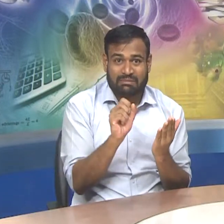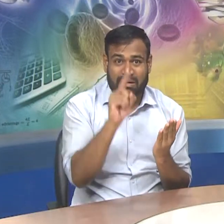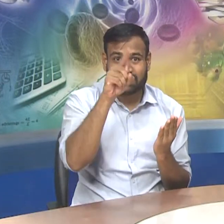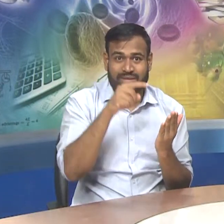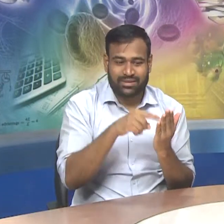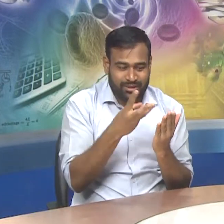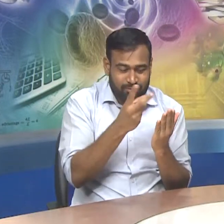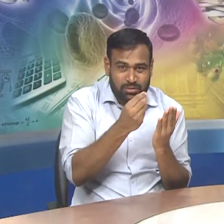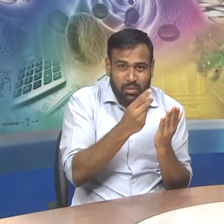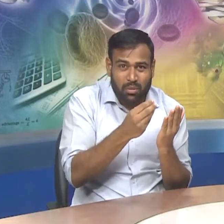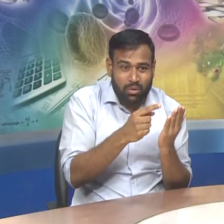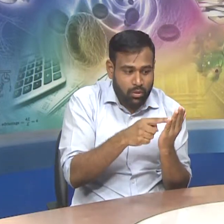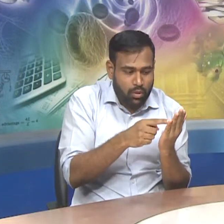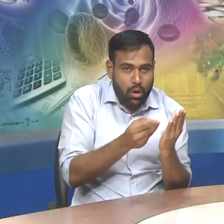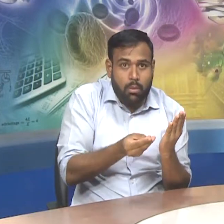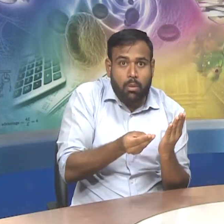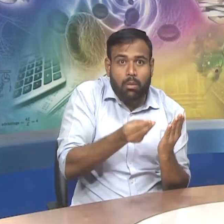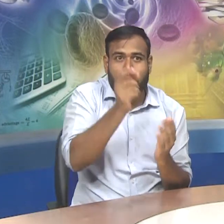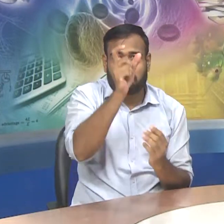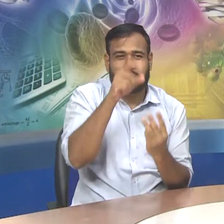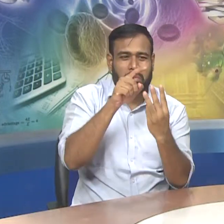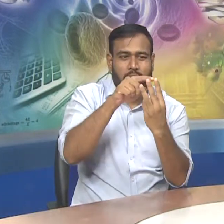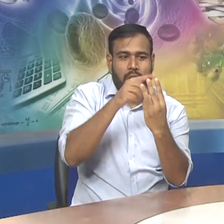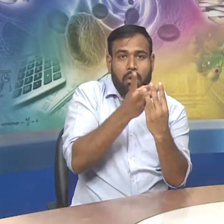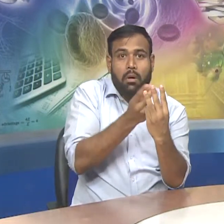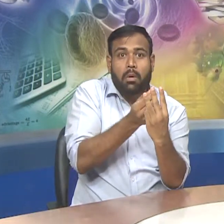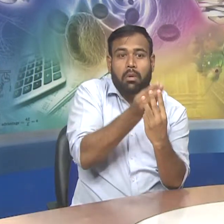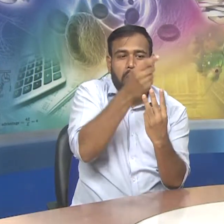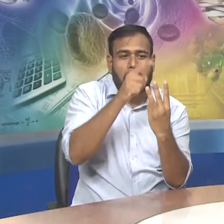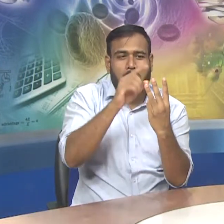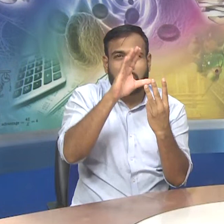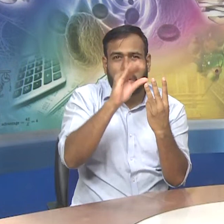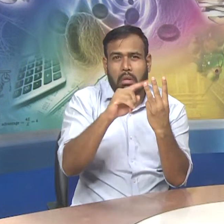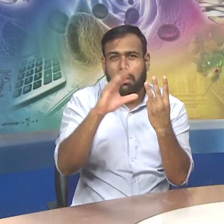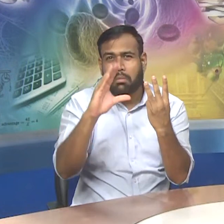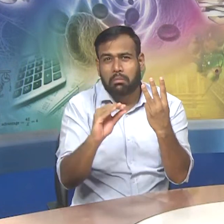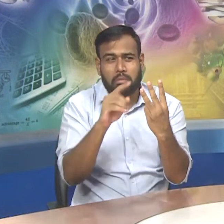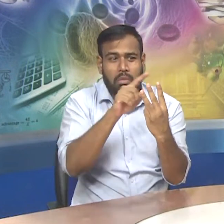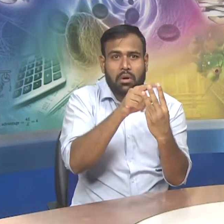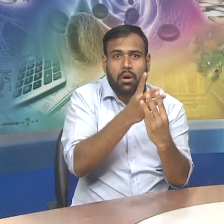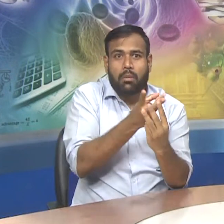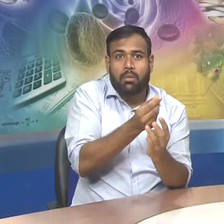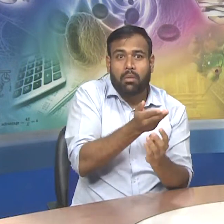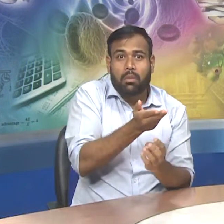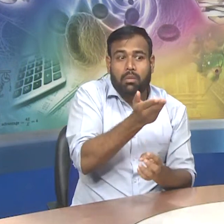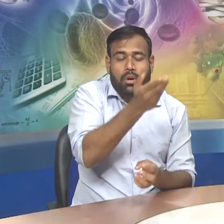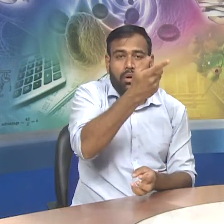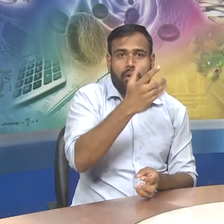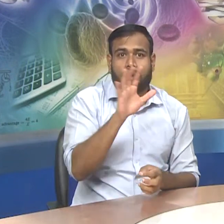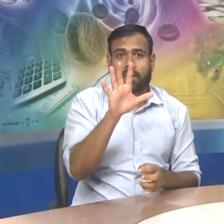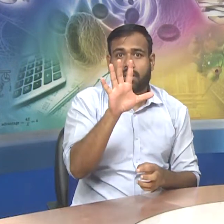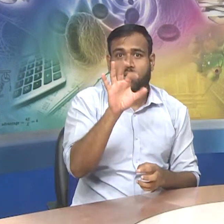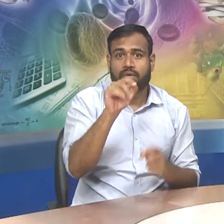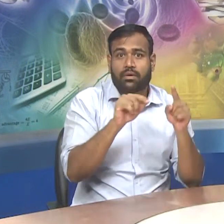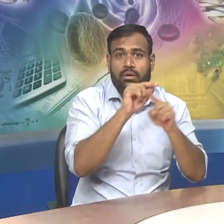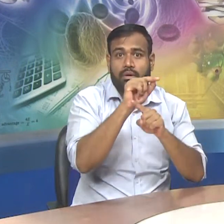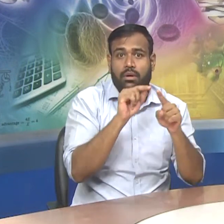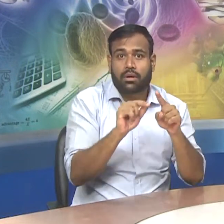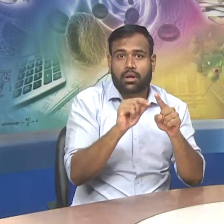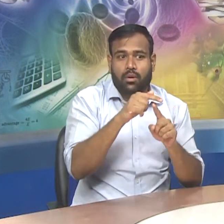To be elected, a candidate must get more than 50% of the total valid votes polled. This is known